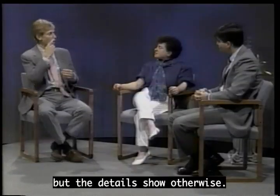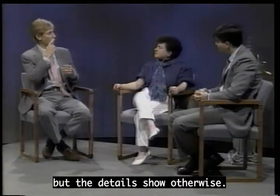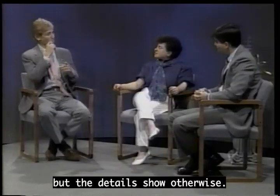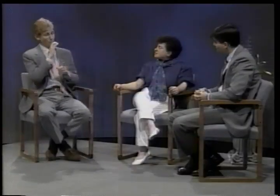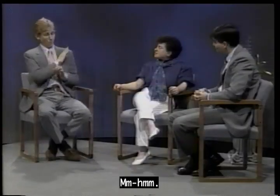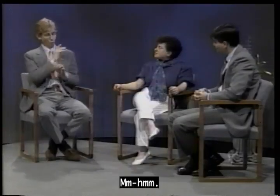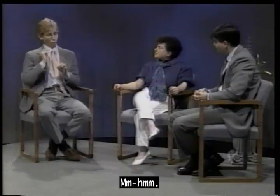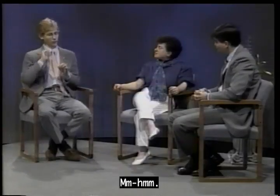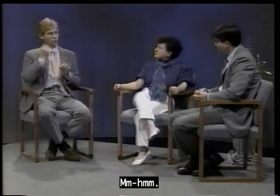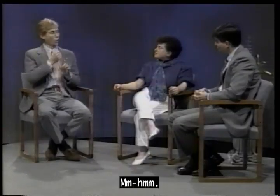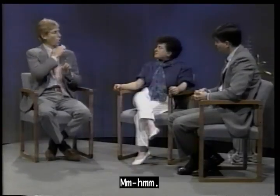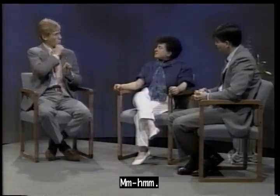Mm-hmm.